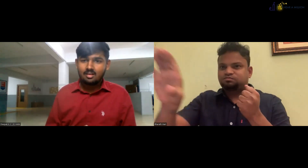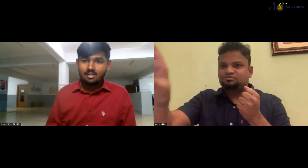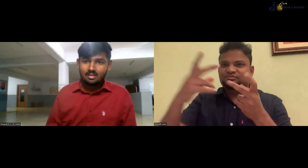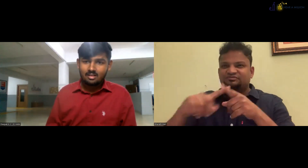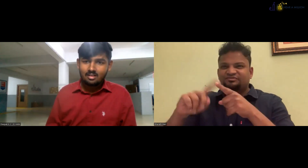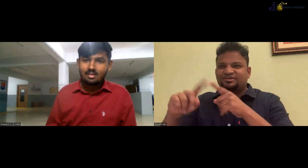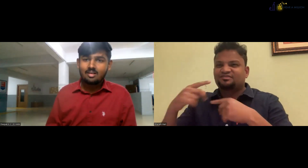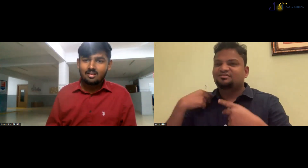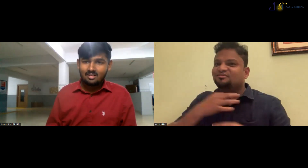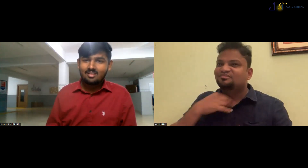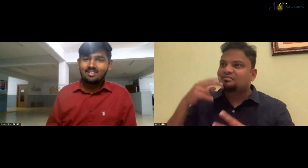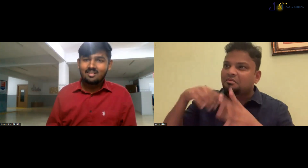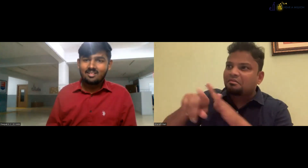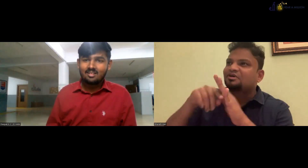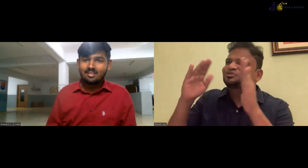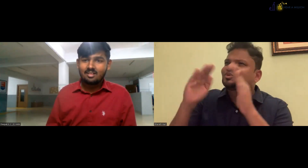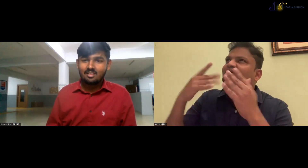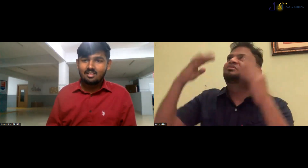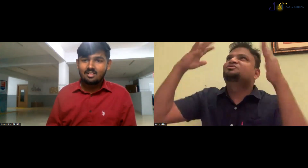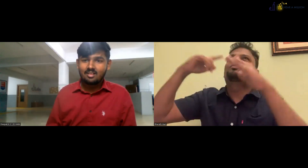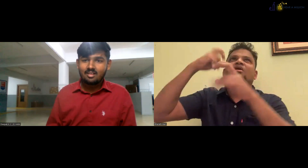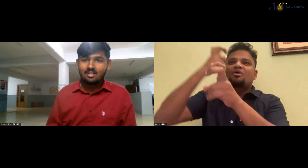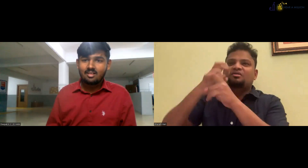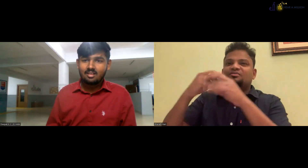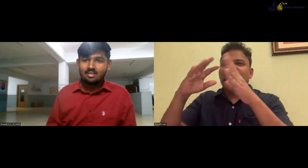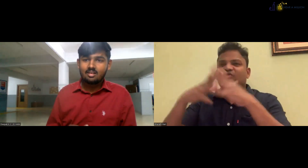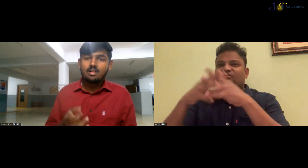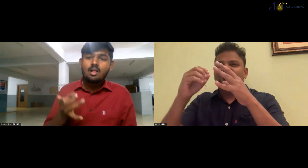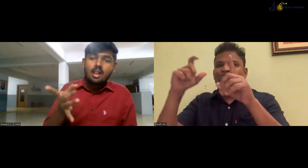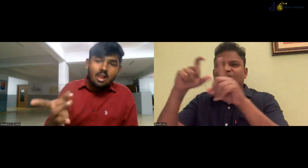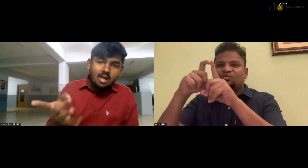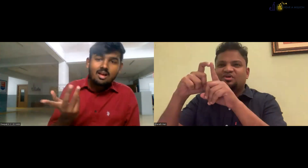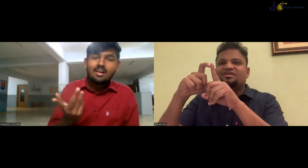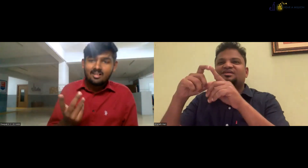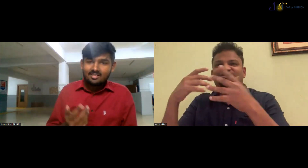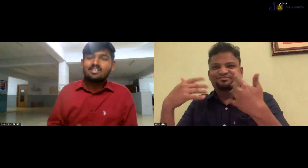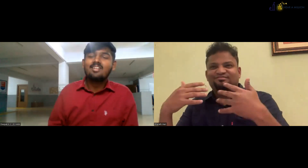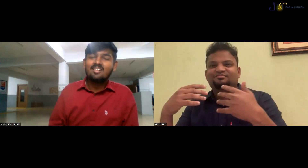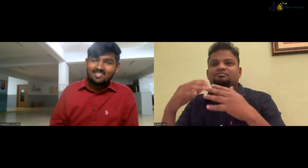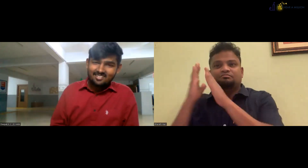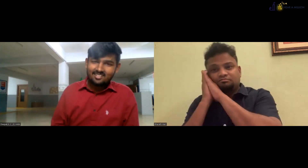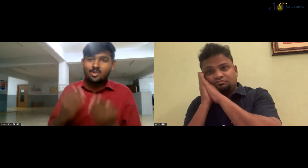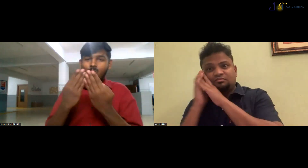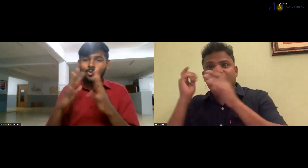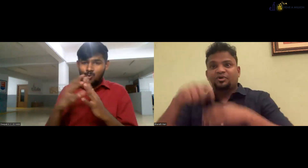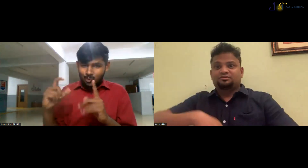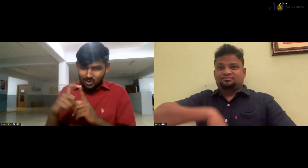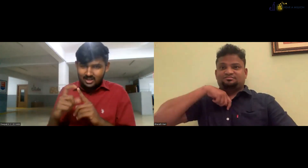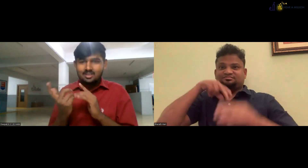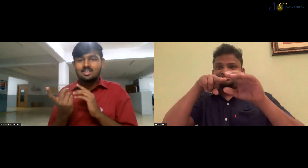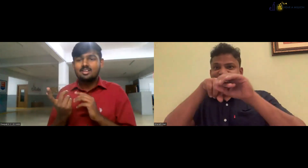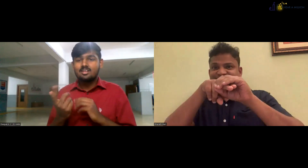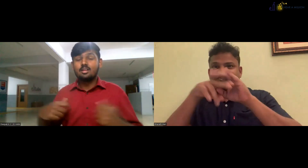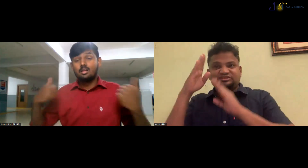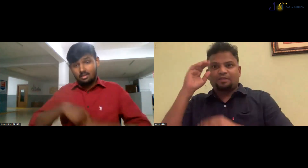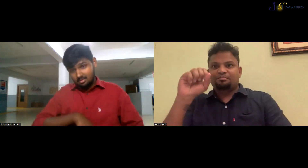is their culture, what the language they use, and the cuisines they are having. So it was difficult, and they were having